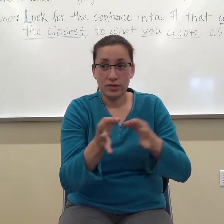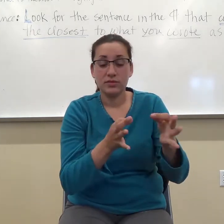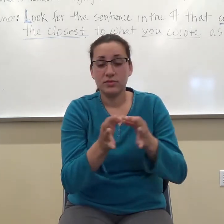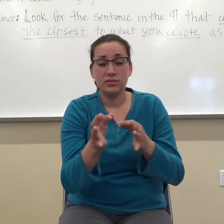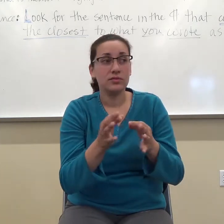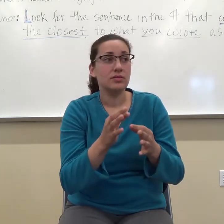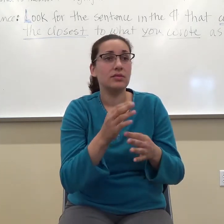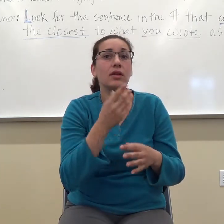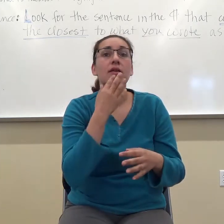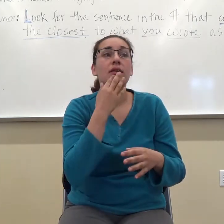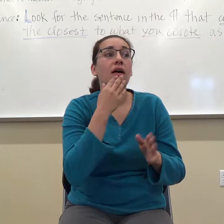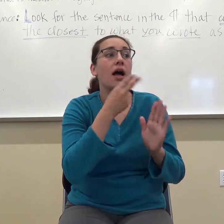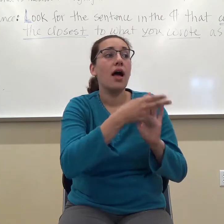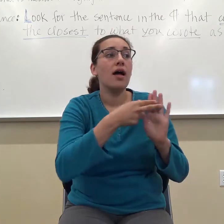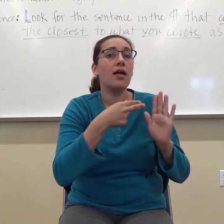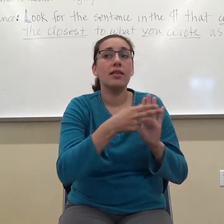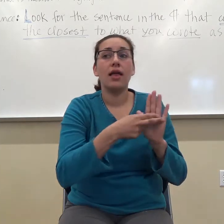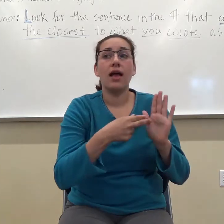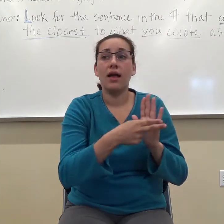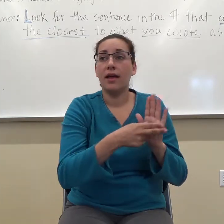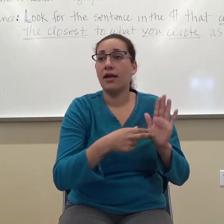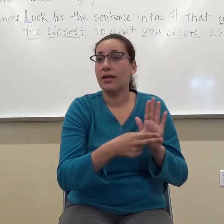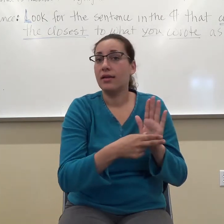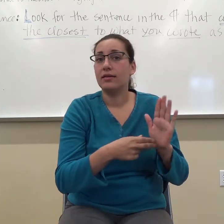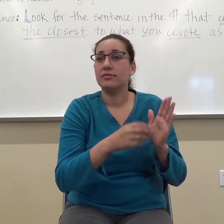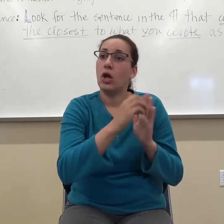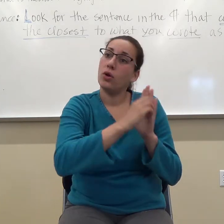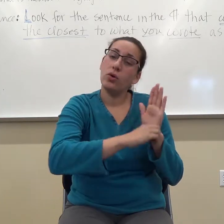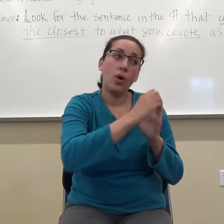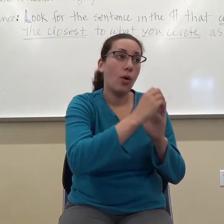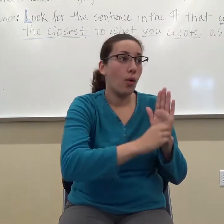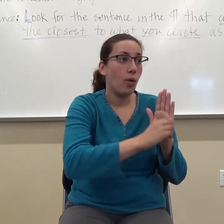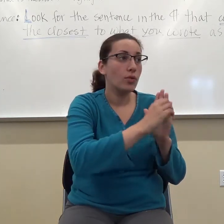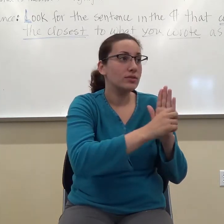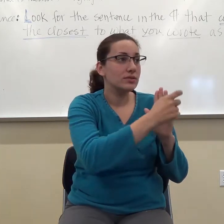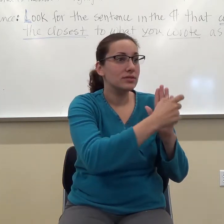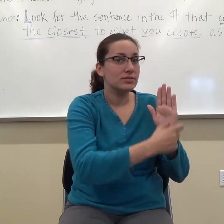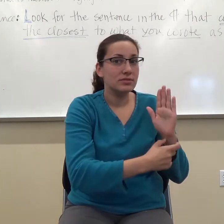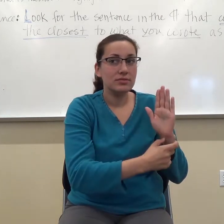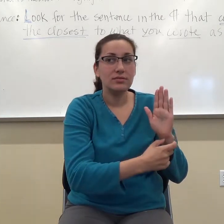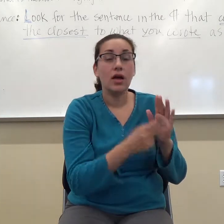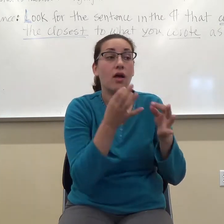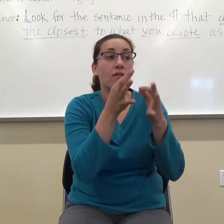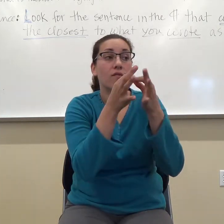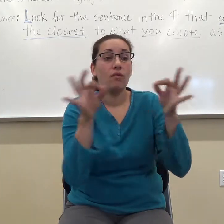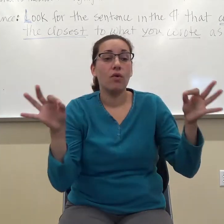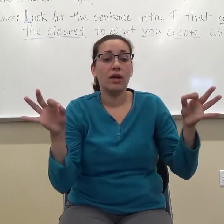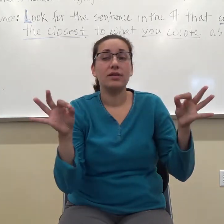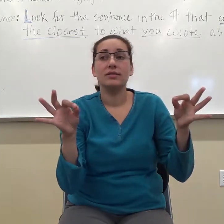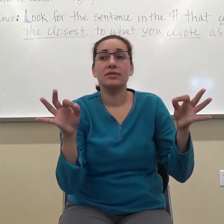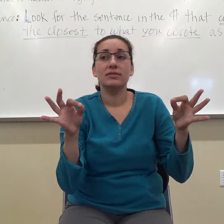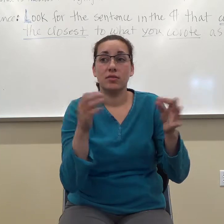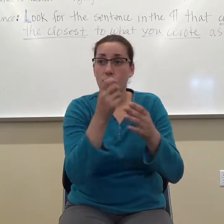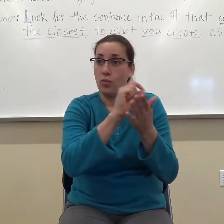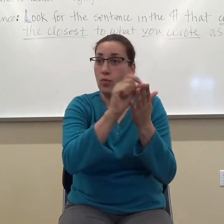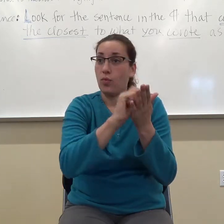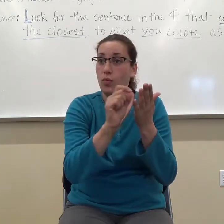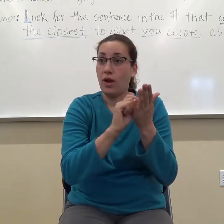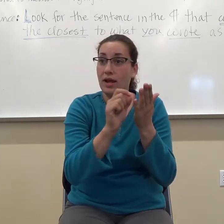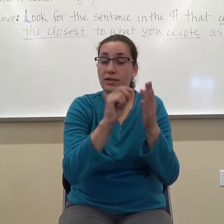and annotate, phrase the topic, and write the main idea in your own words, and here, double check it